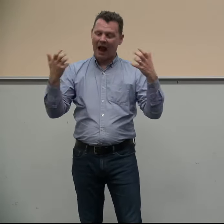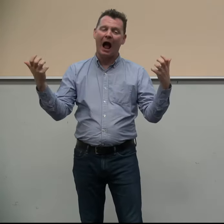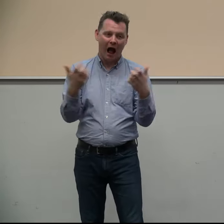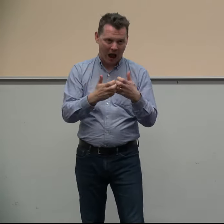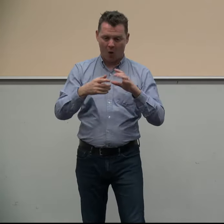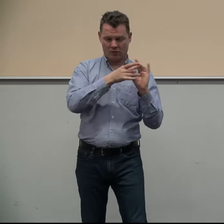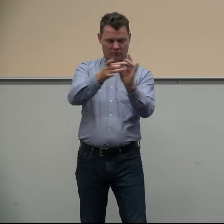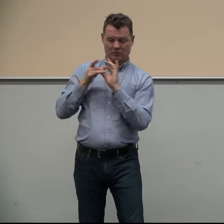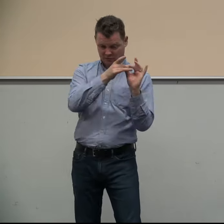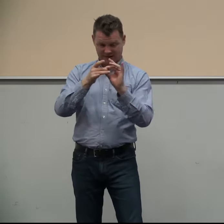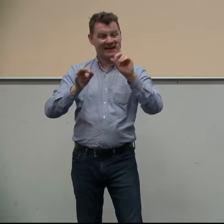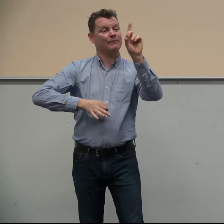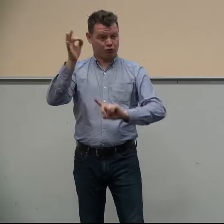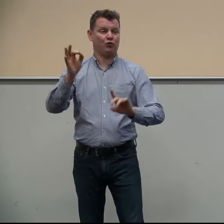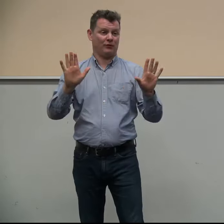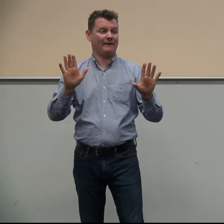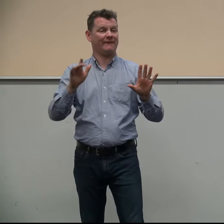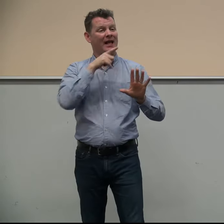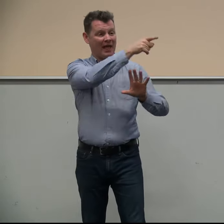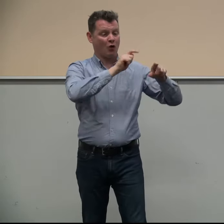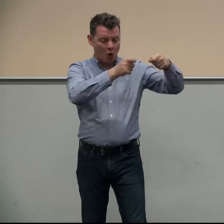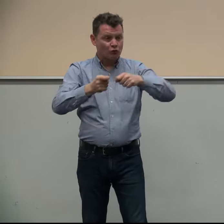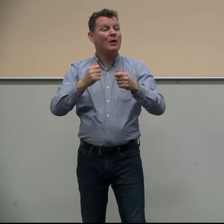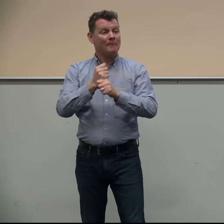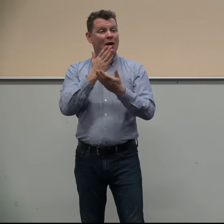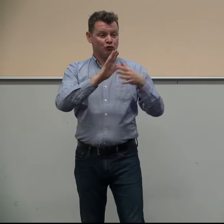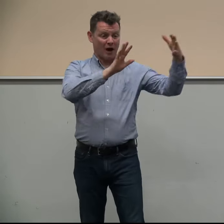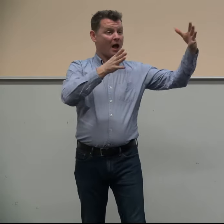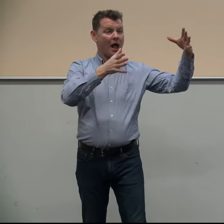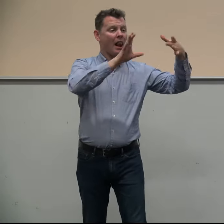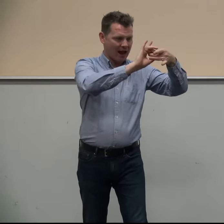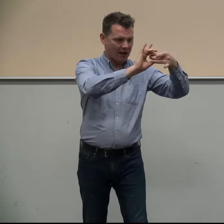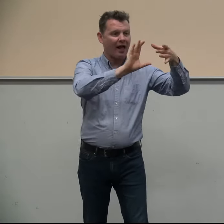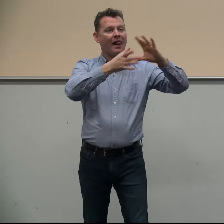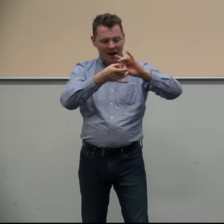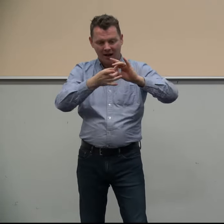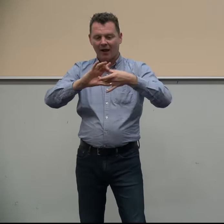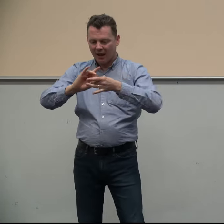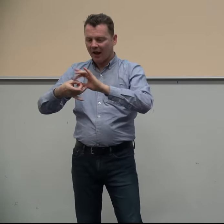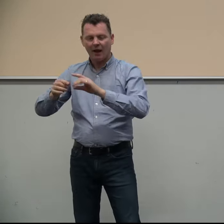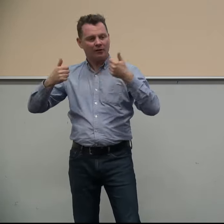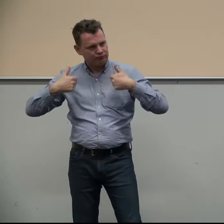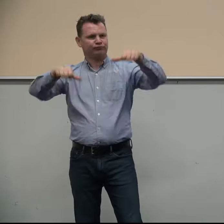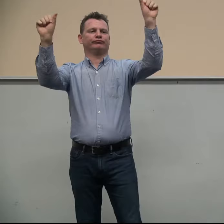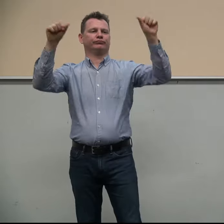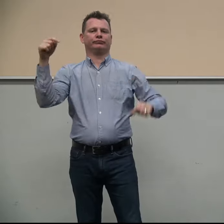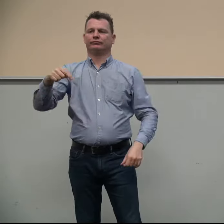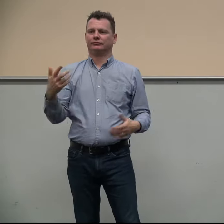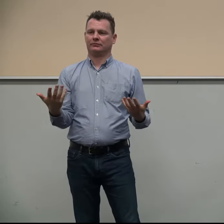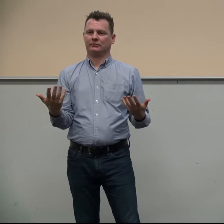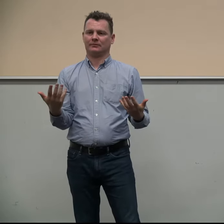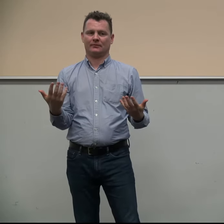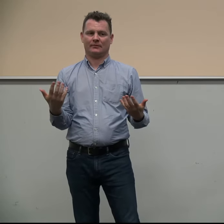their contribution to it and how they can rebuild those links so that they actually do start to work. Only